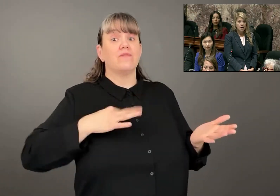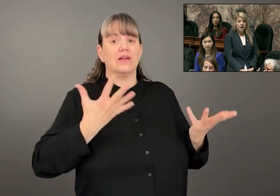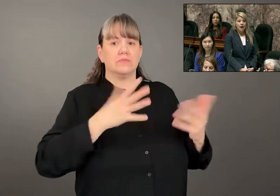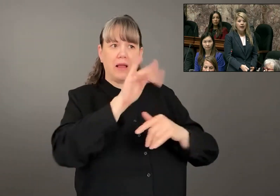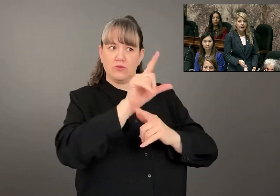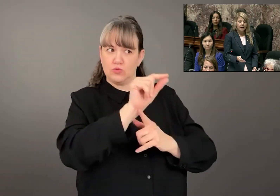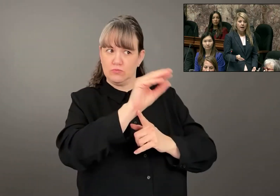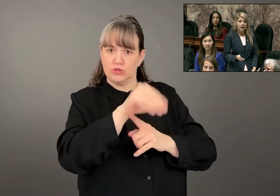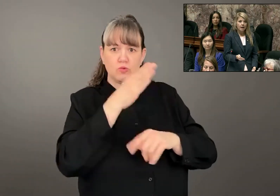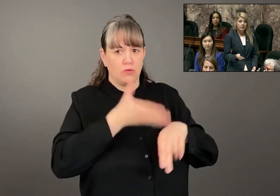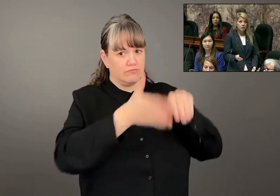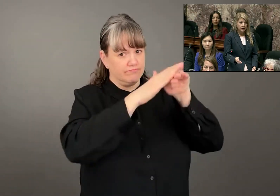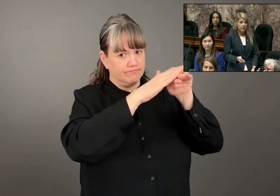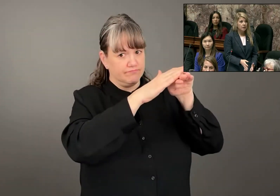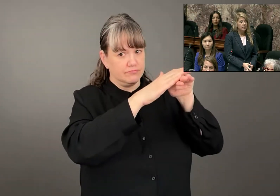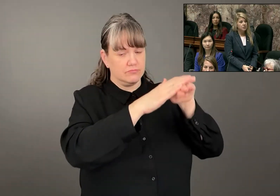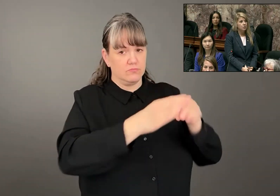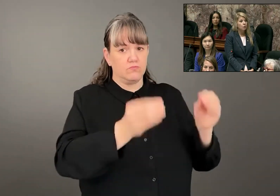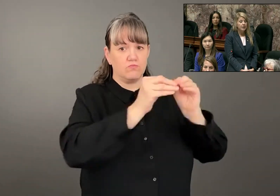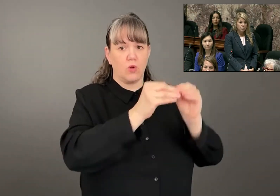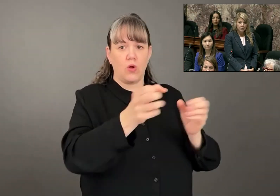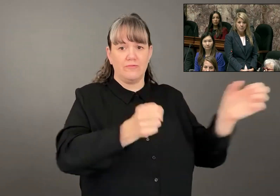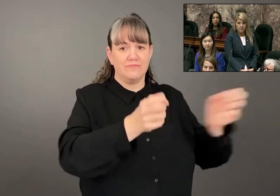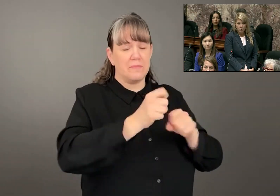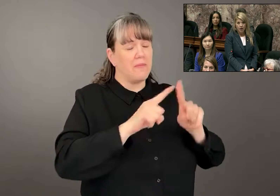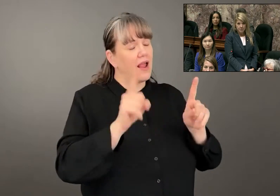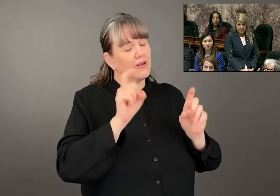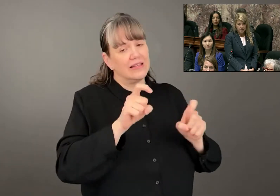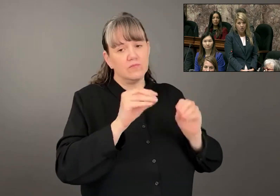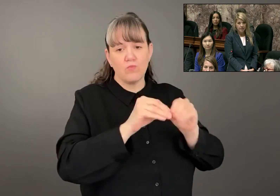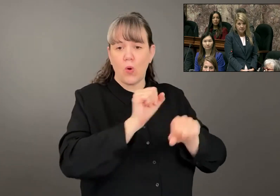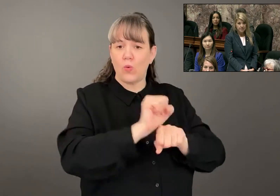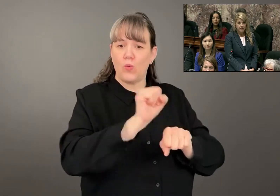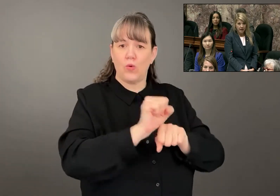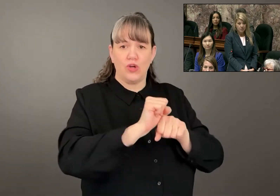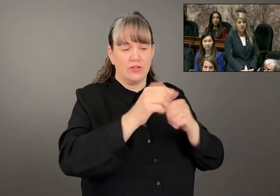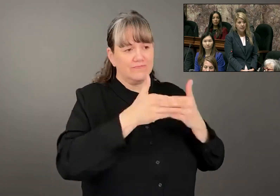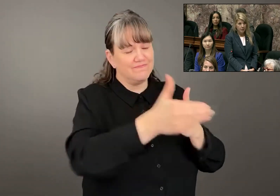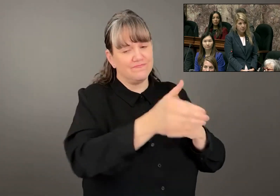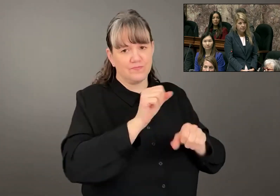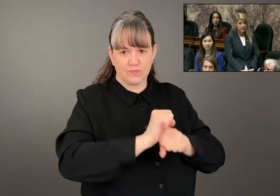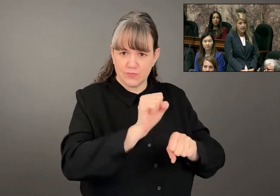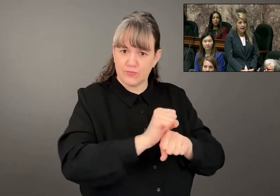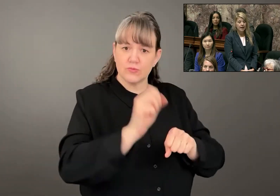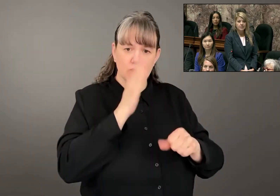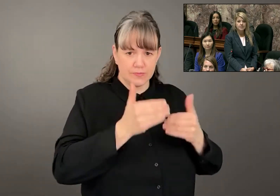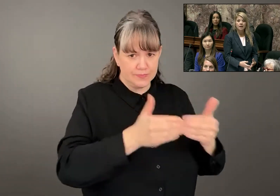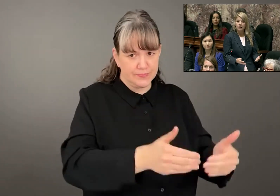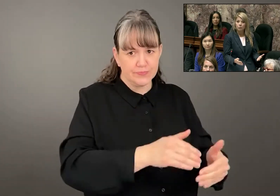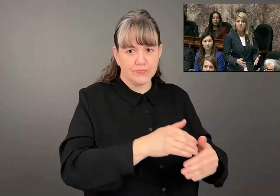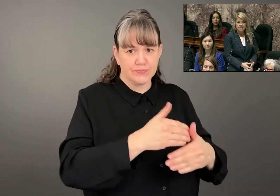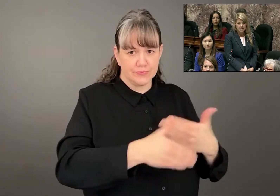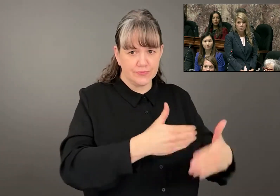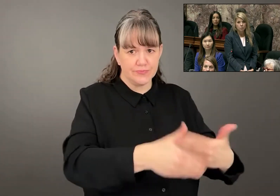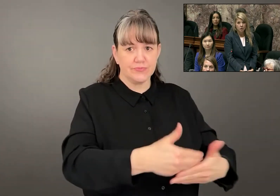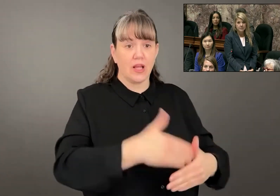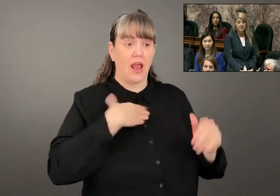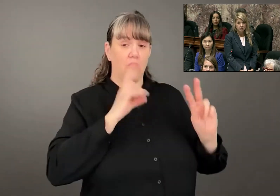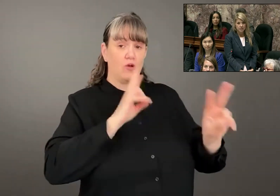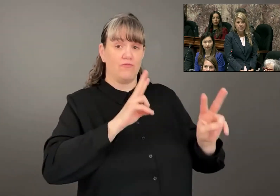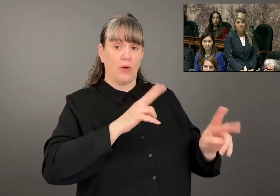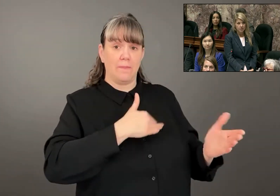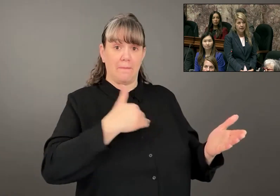Speaker. I look to working with the member opposite on this file collaboratively and will continue to